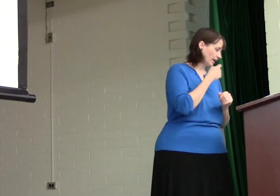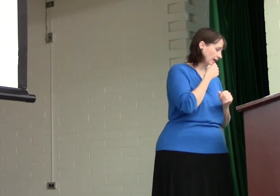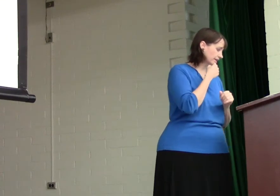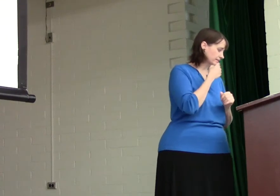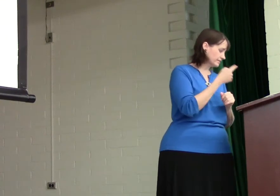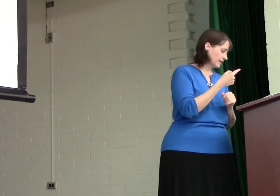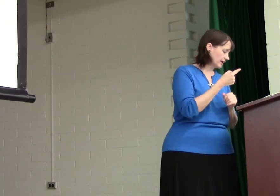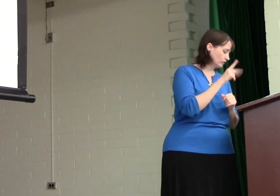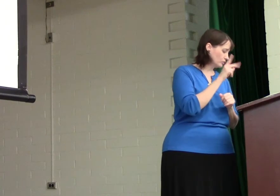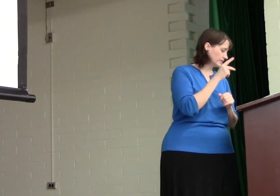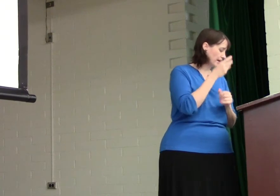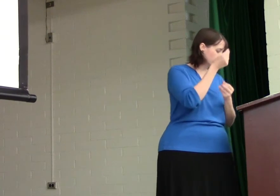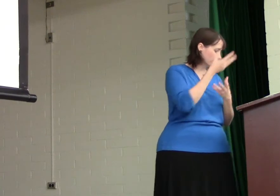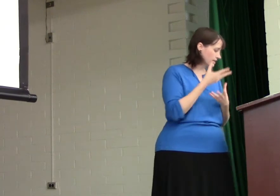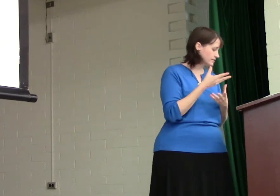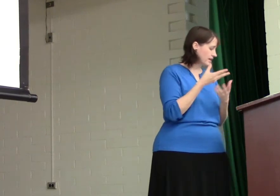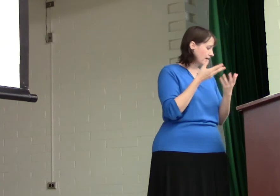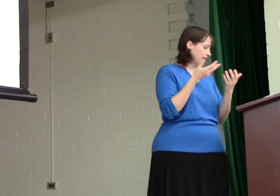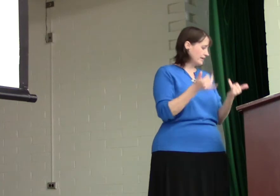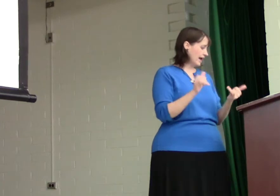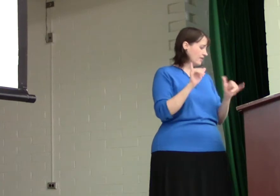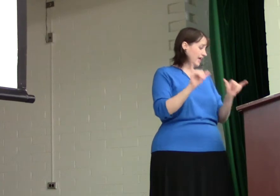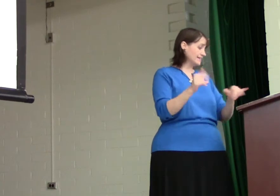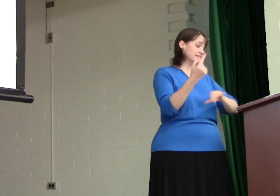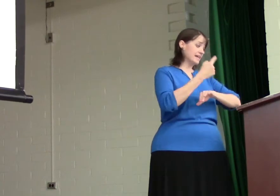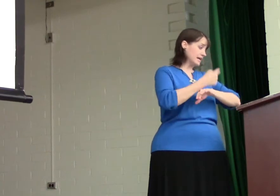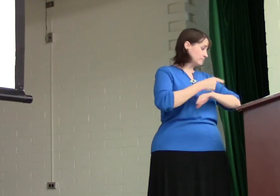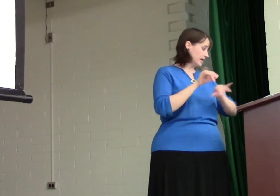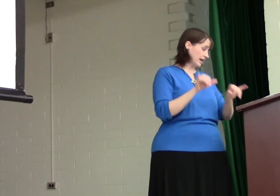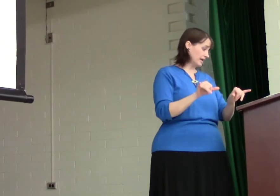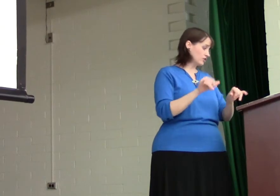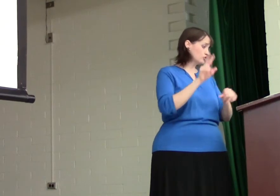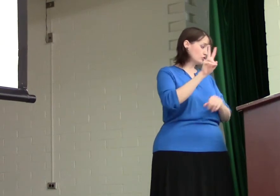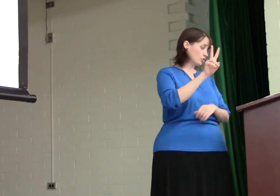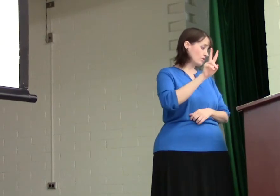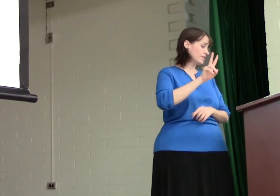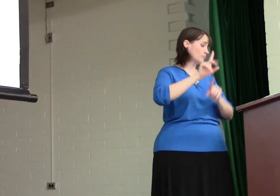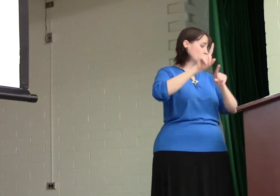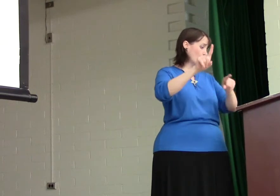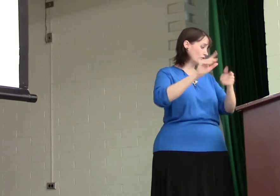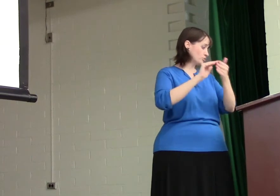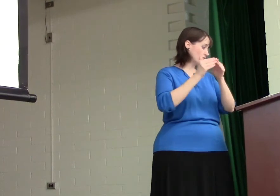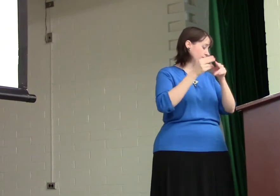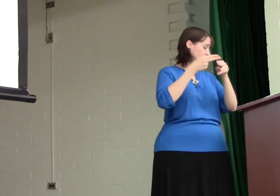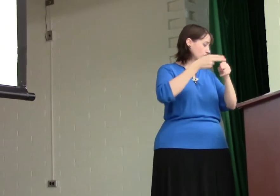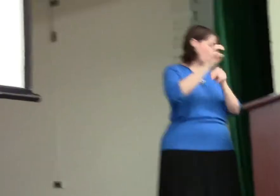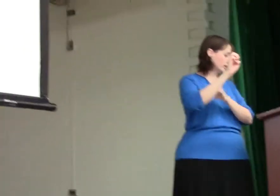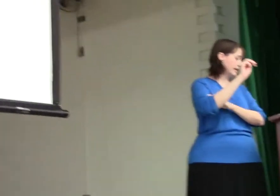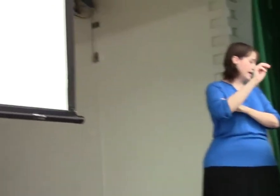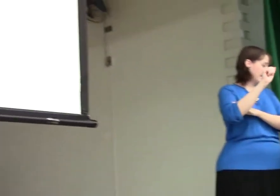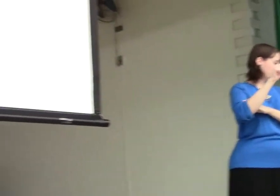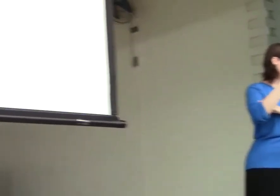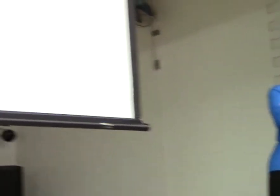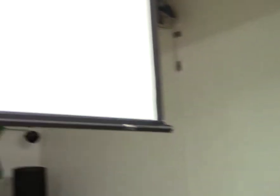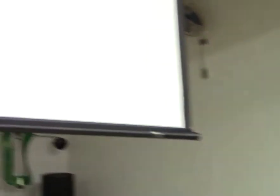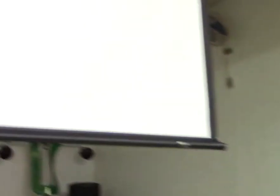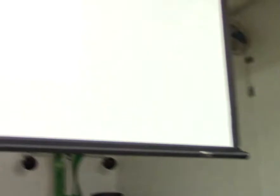And Luke tells us, now that same day, two of them were going to a village called Emmaus, about